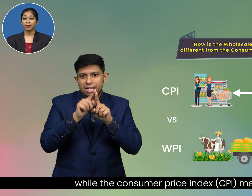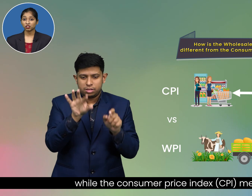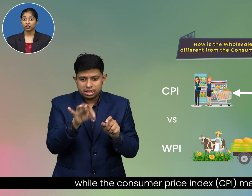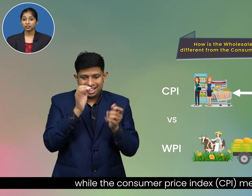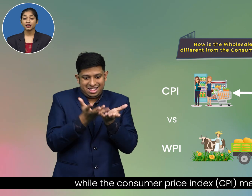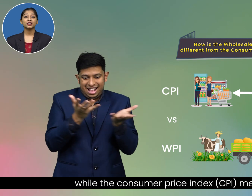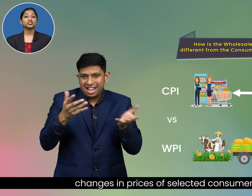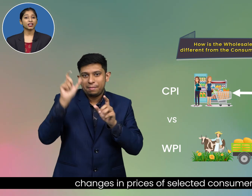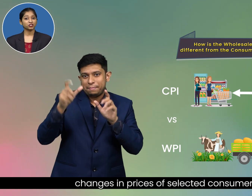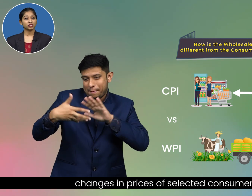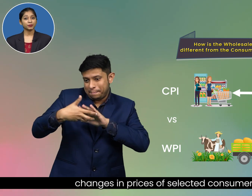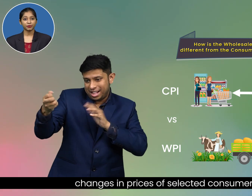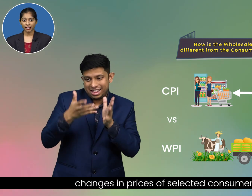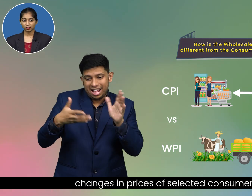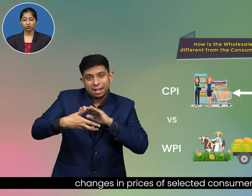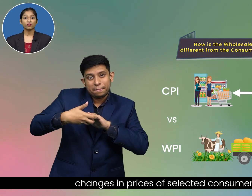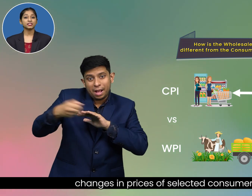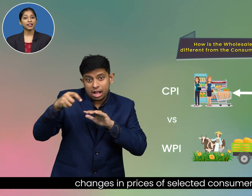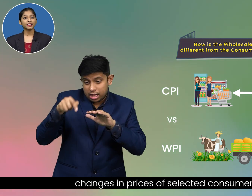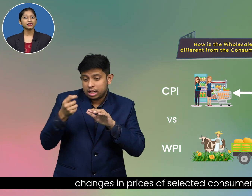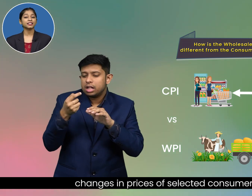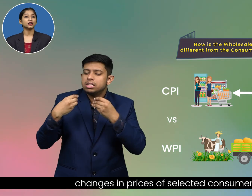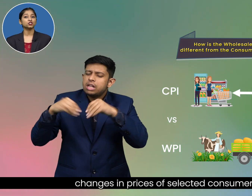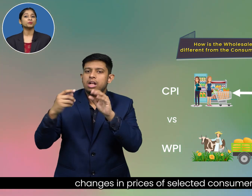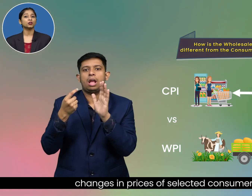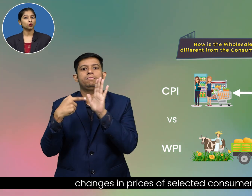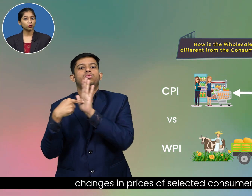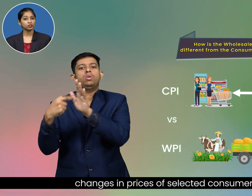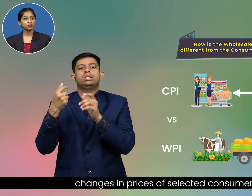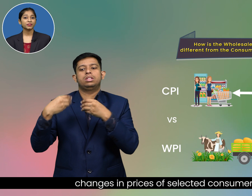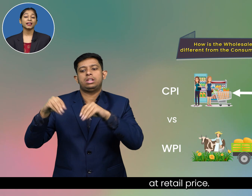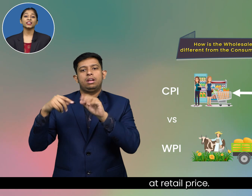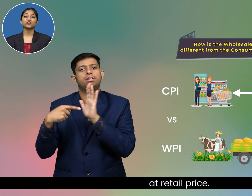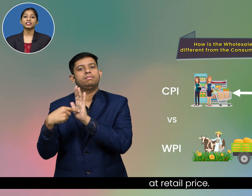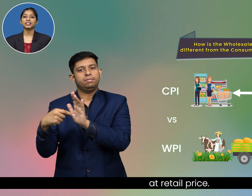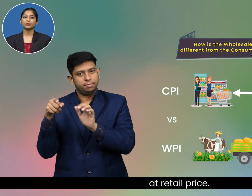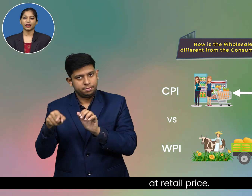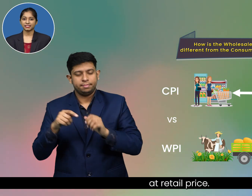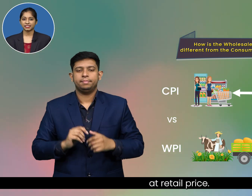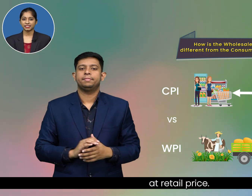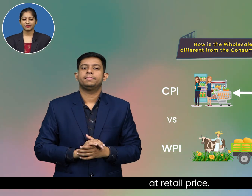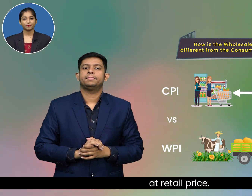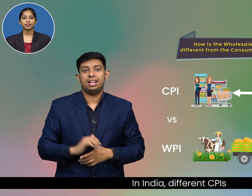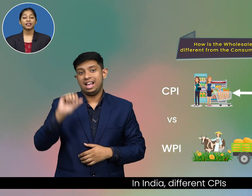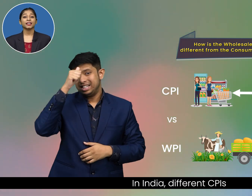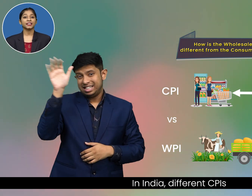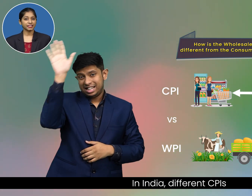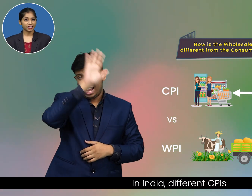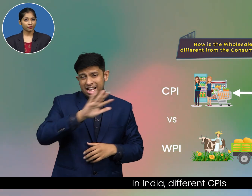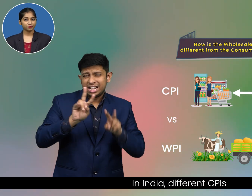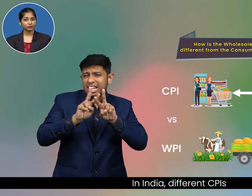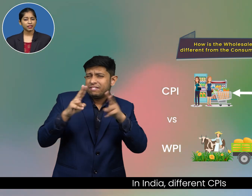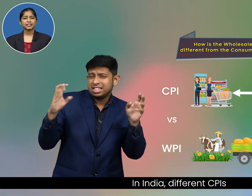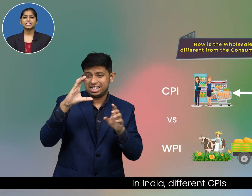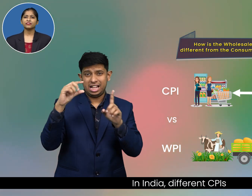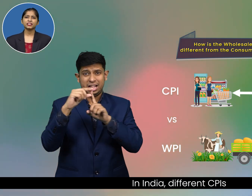CPI measures changes in prices of selected consumer goods at retail price. In